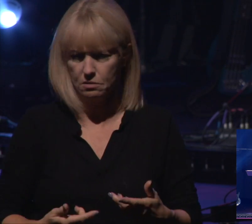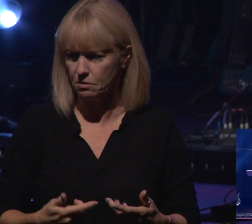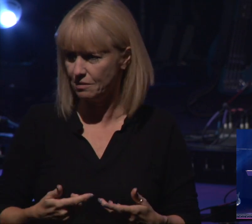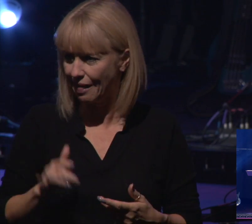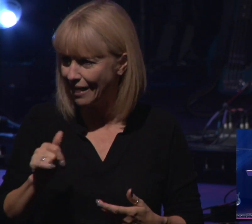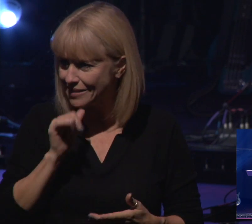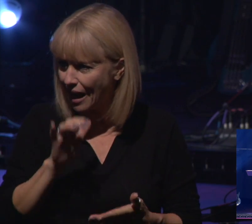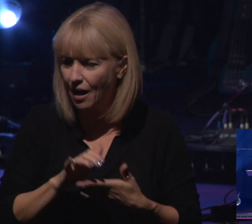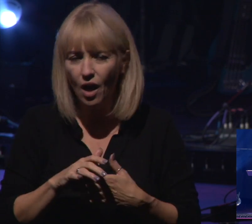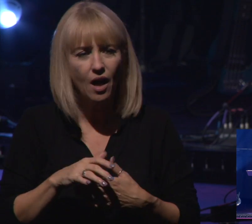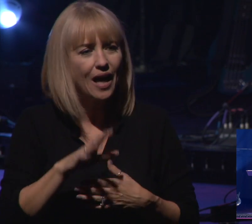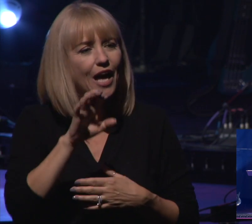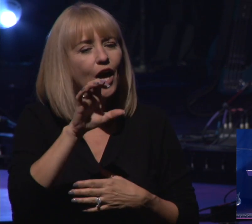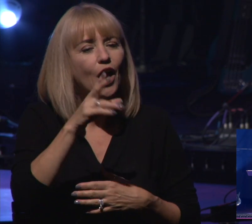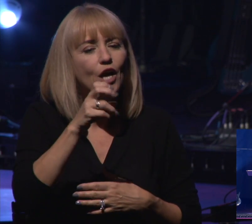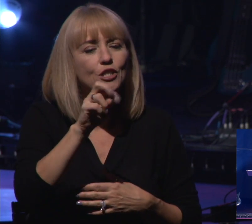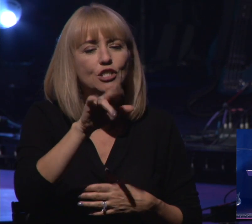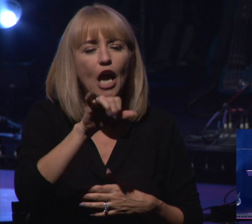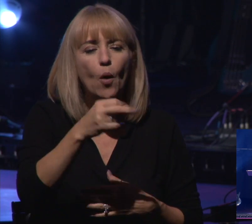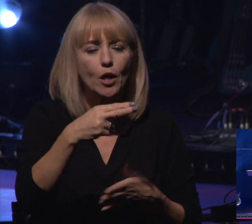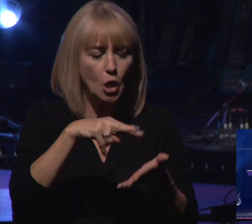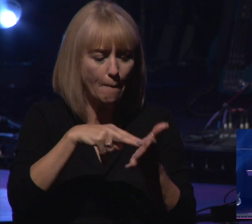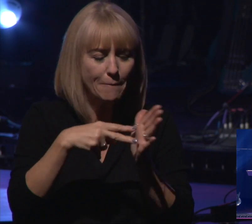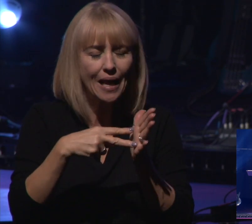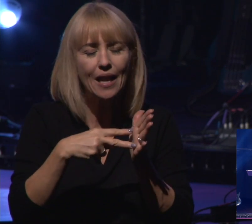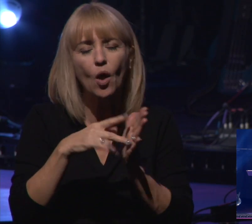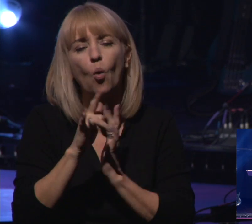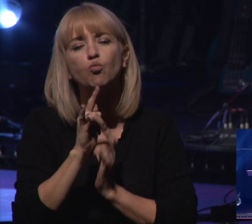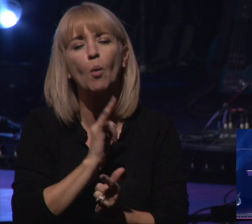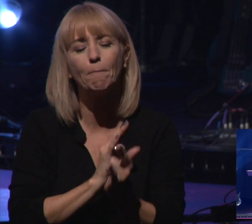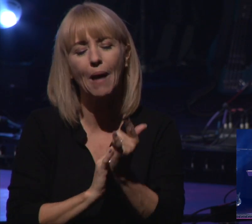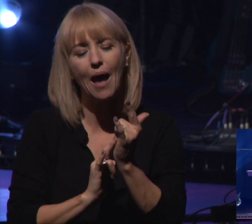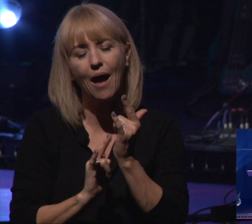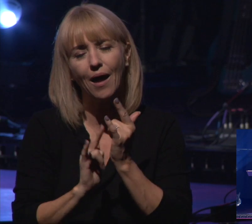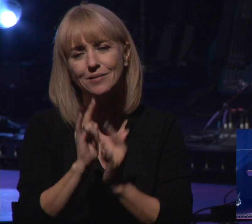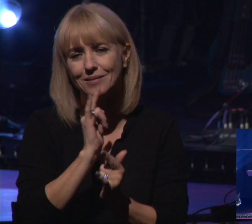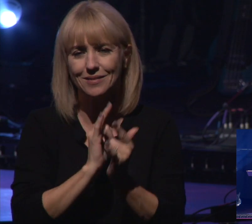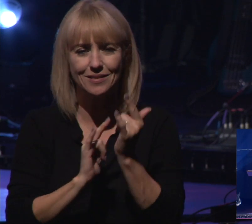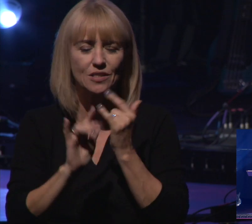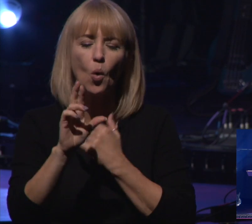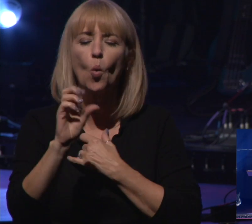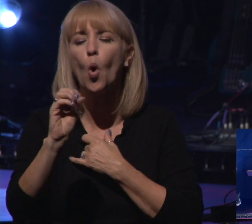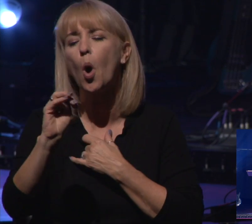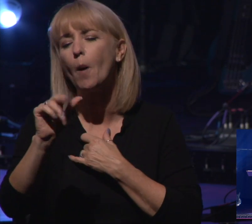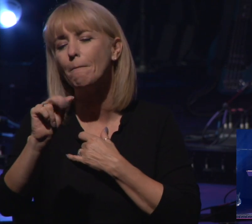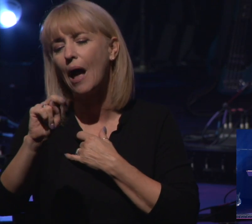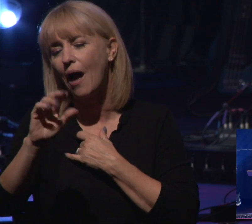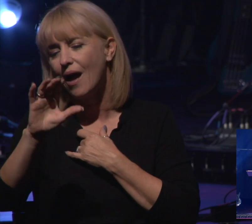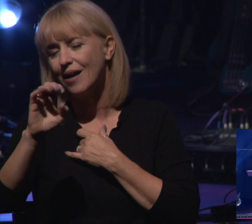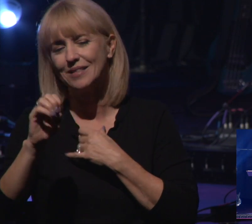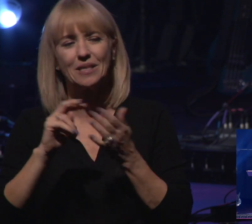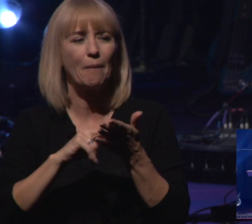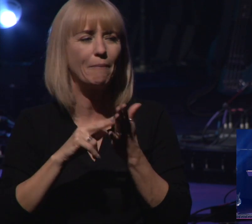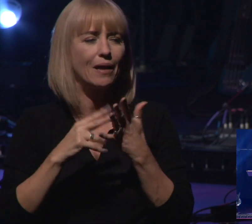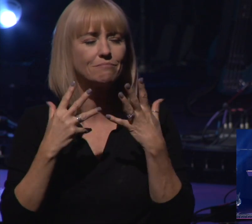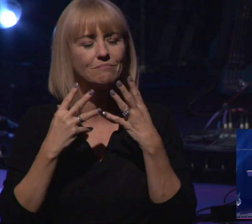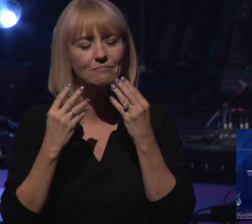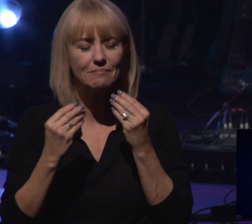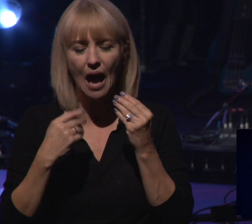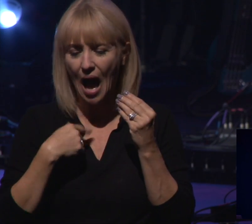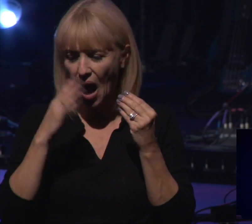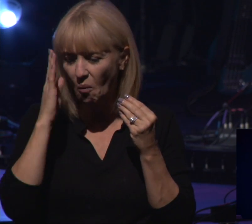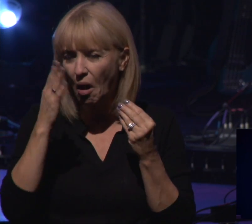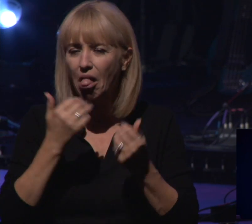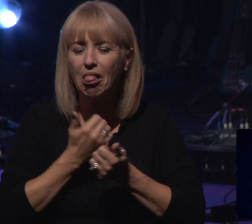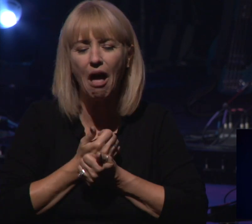they act like someone who cherishes each other. Cherish is the romance that says, I promise I will romance you for the